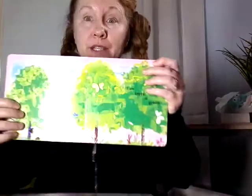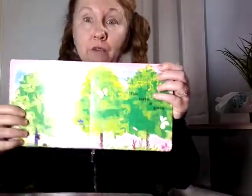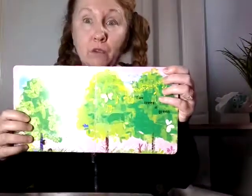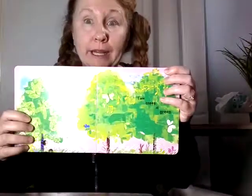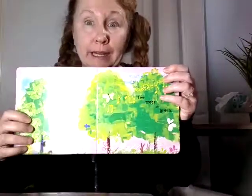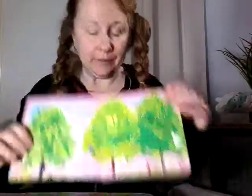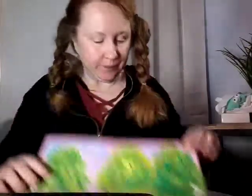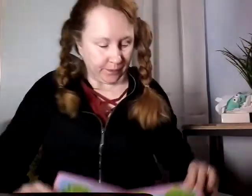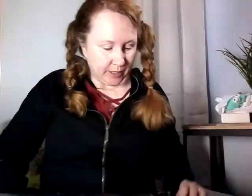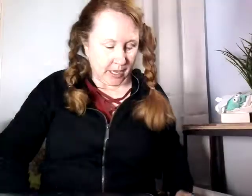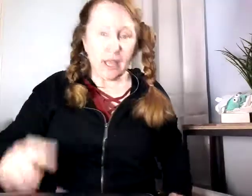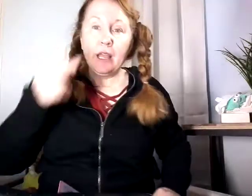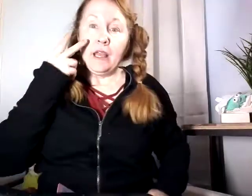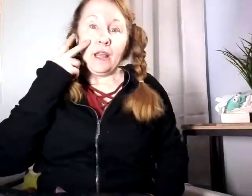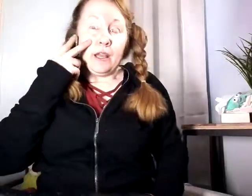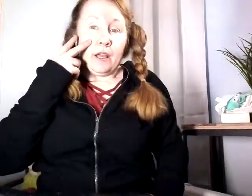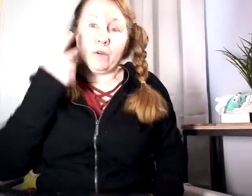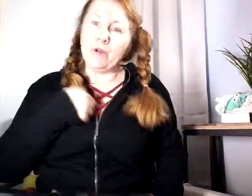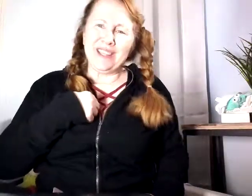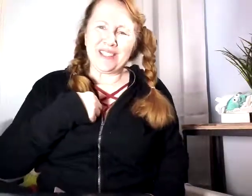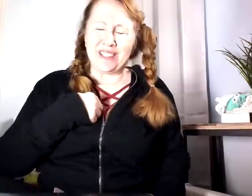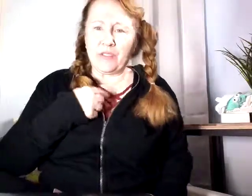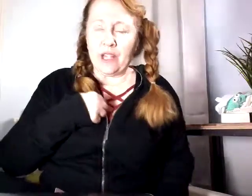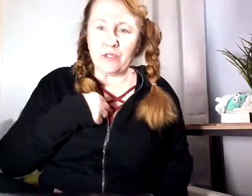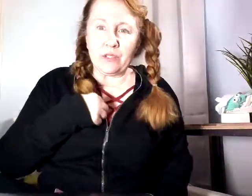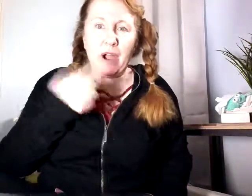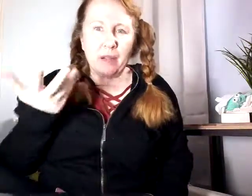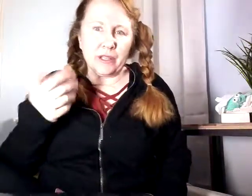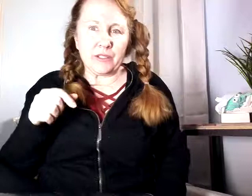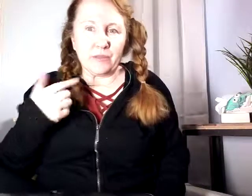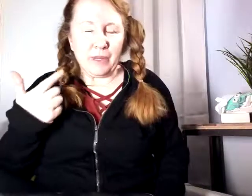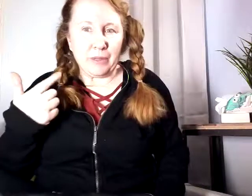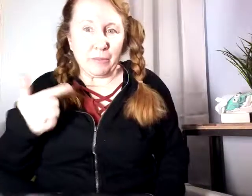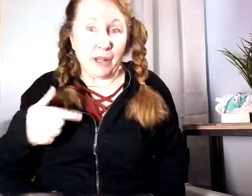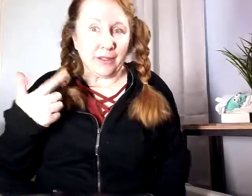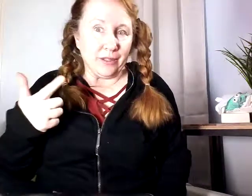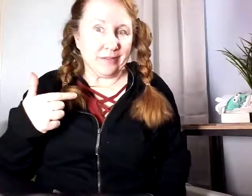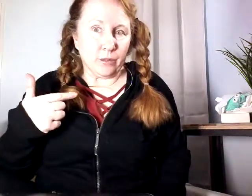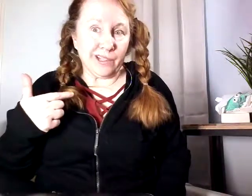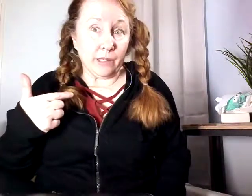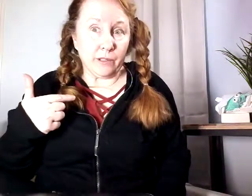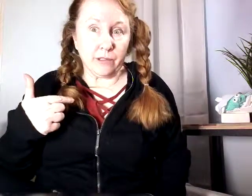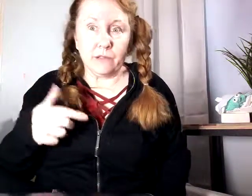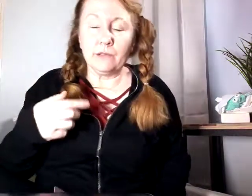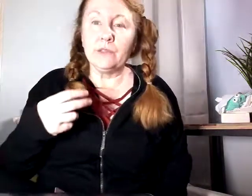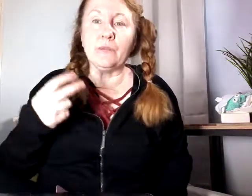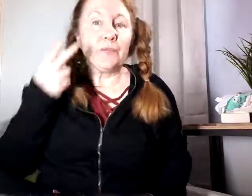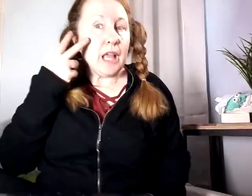of green. And we wouldn't necessarily have to do I because it might be implied that we're talking about ourselves. So